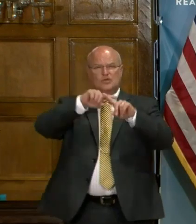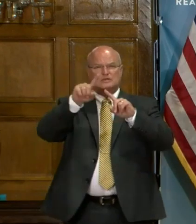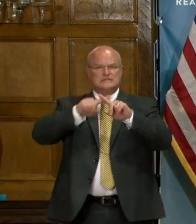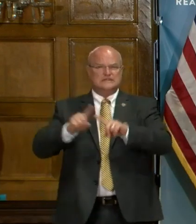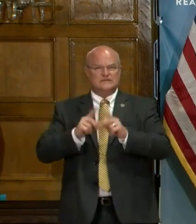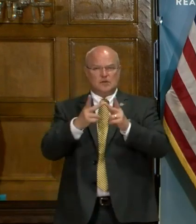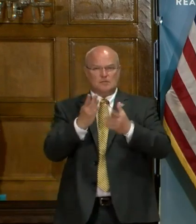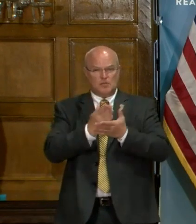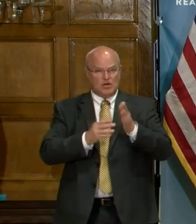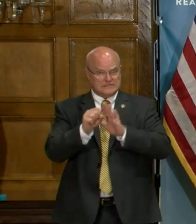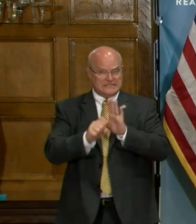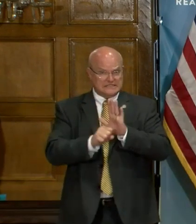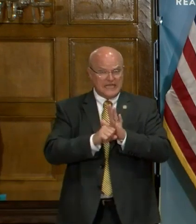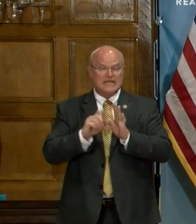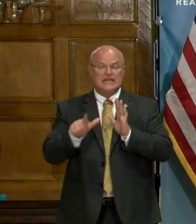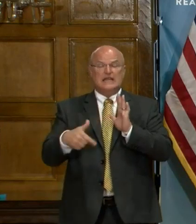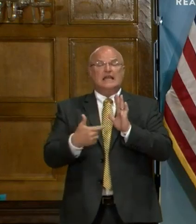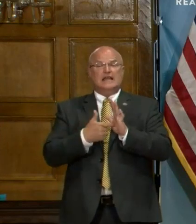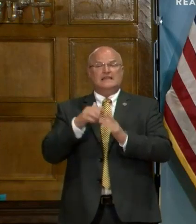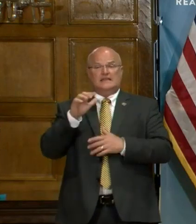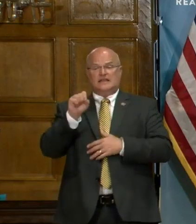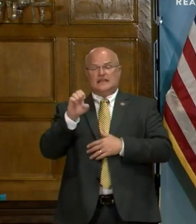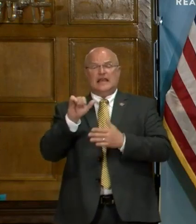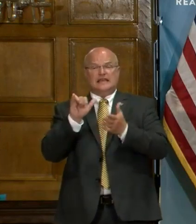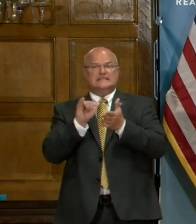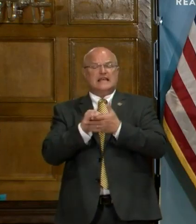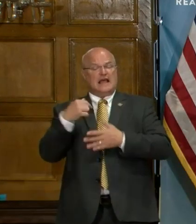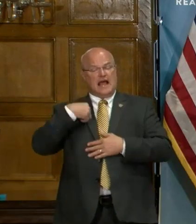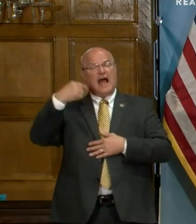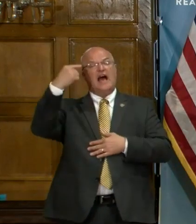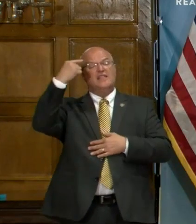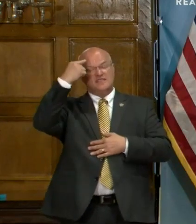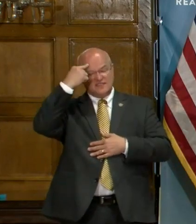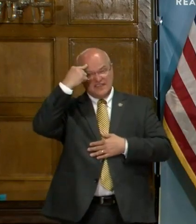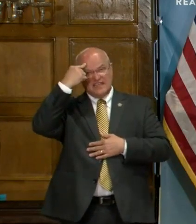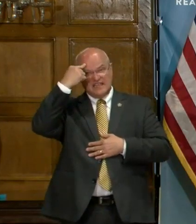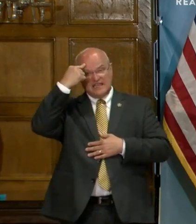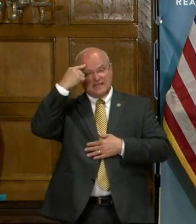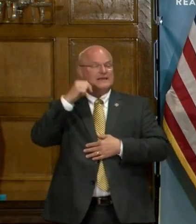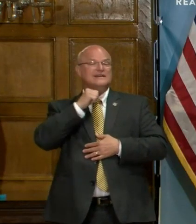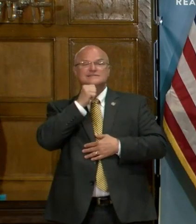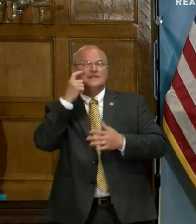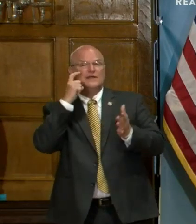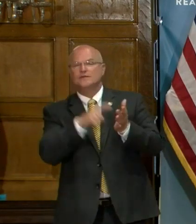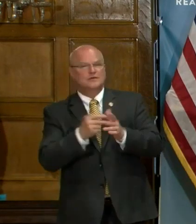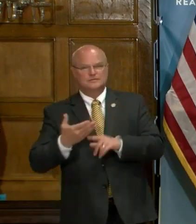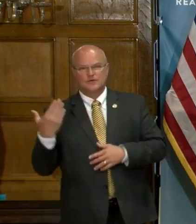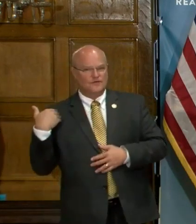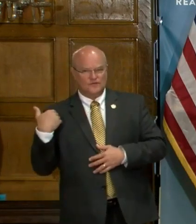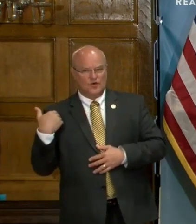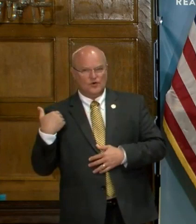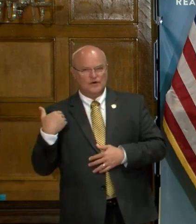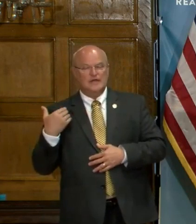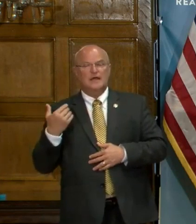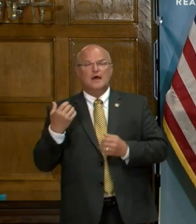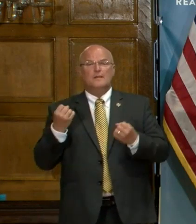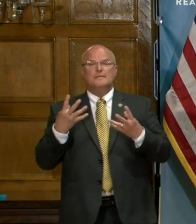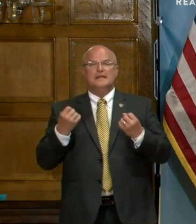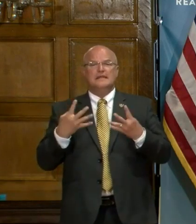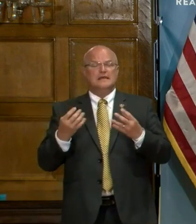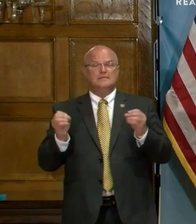the state, and these are cases that I think largely had been unrecognized. Likely many of